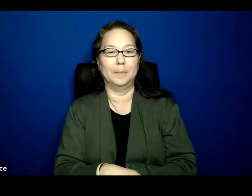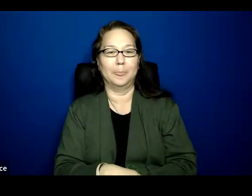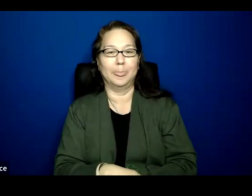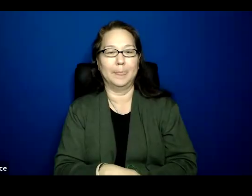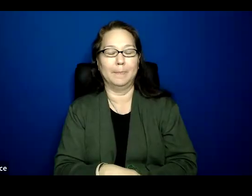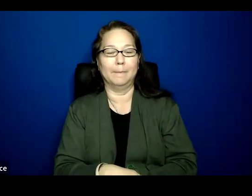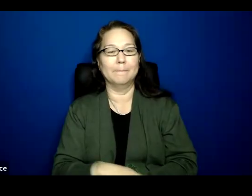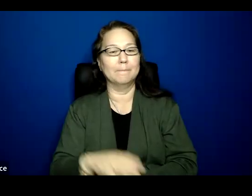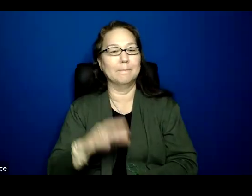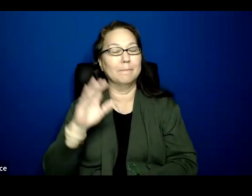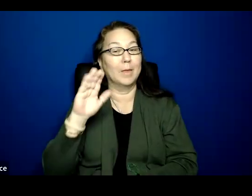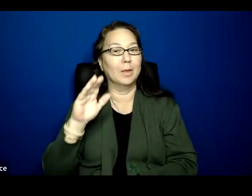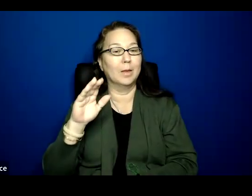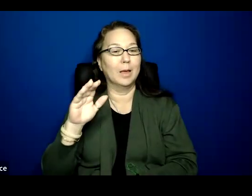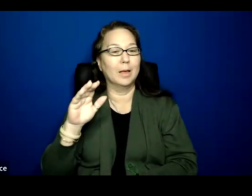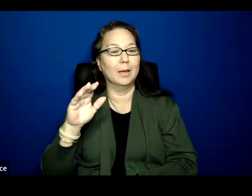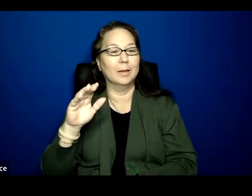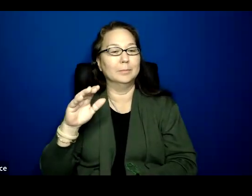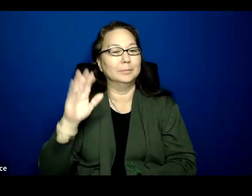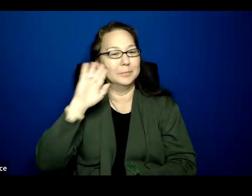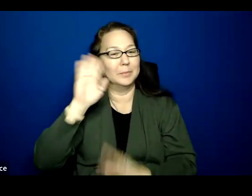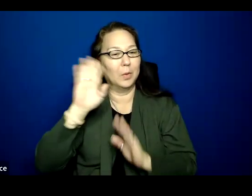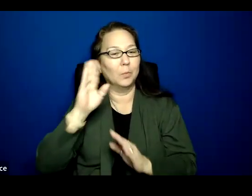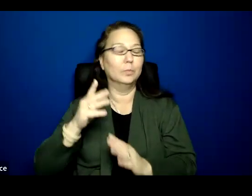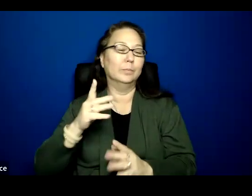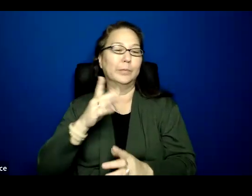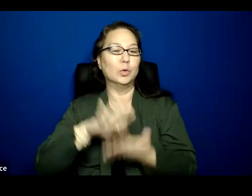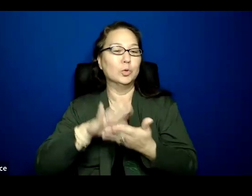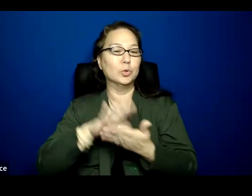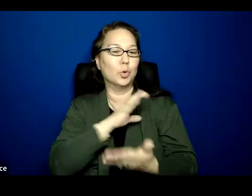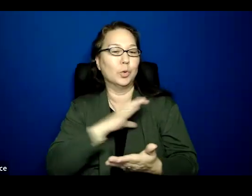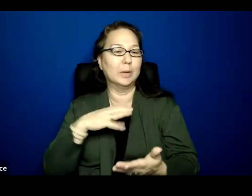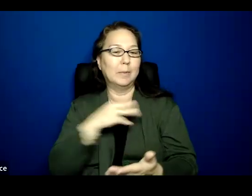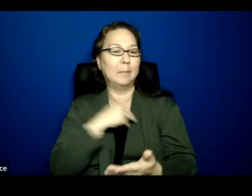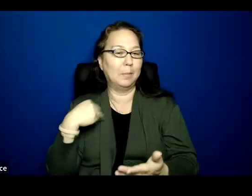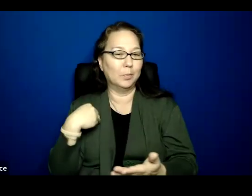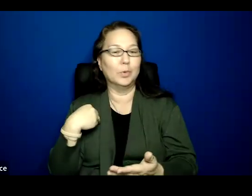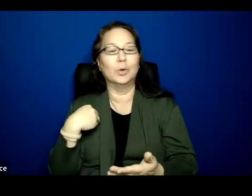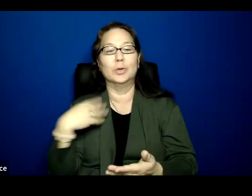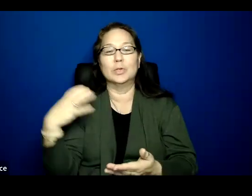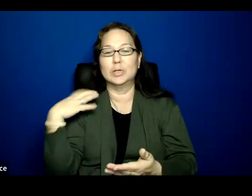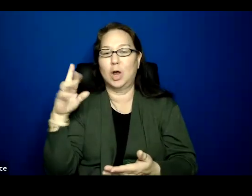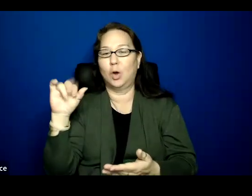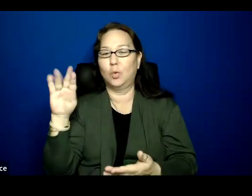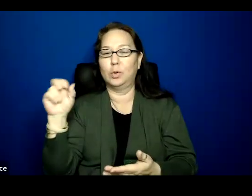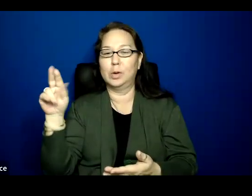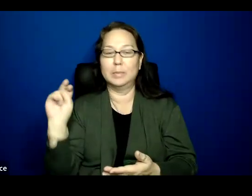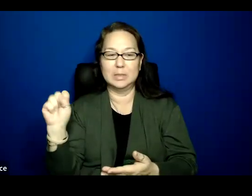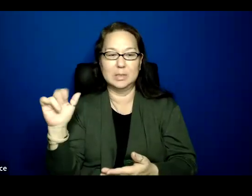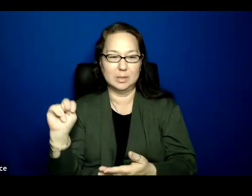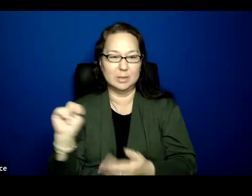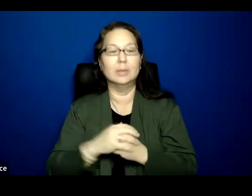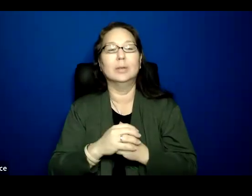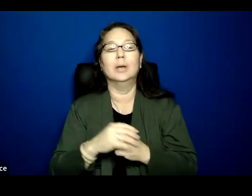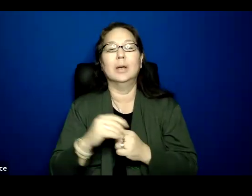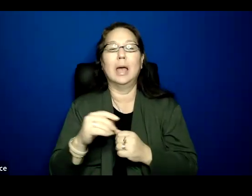Good evening and welcome school committee members and Chair Robinson, families and community collaborators. My name is Kay Seal, Chief of